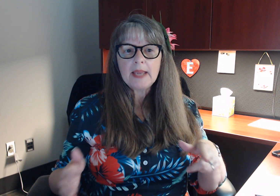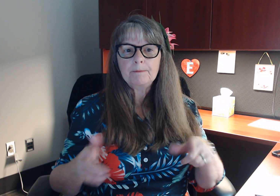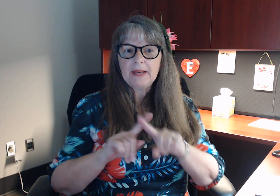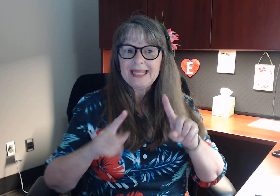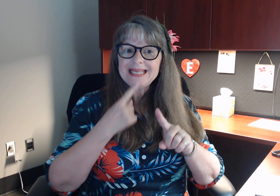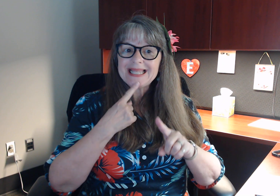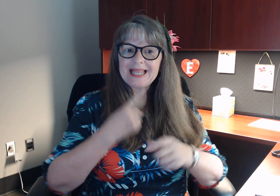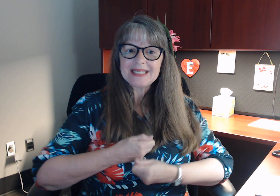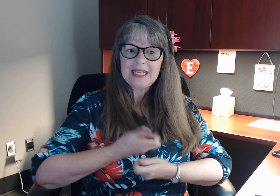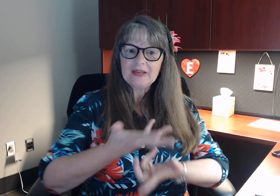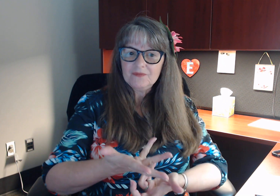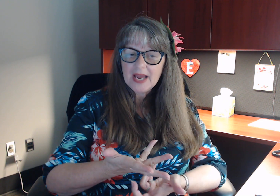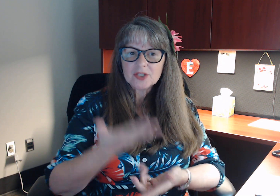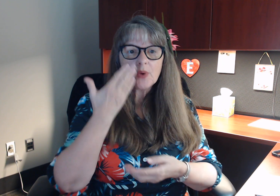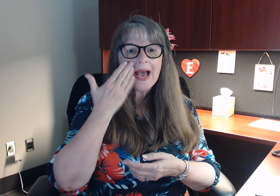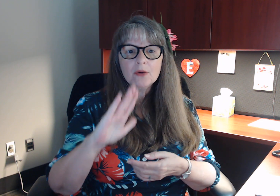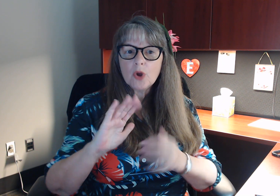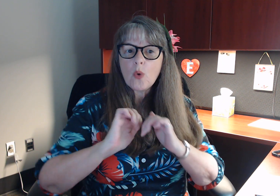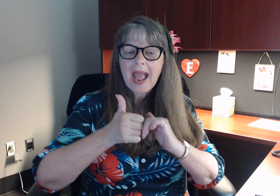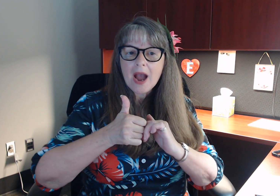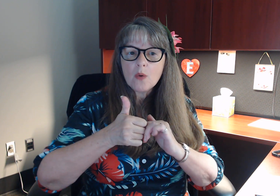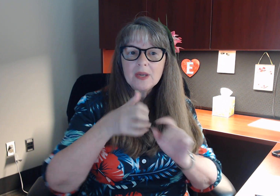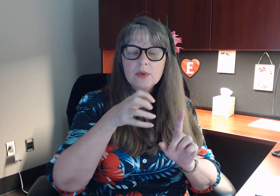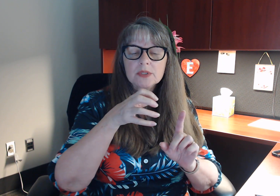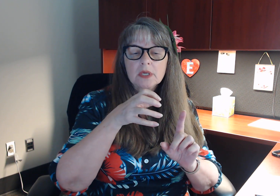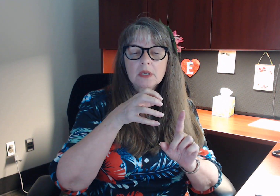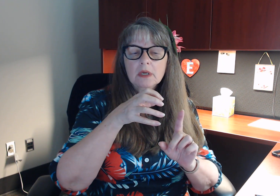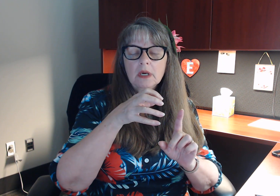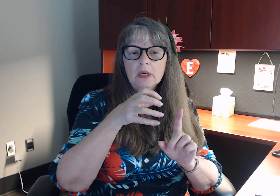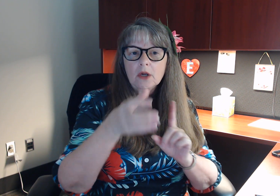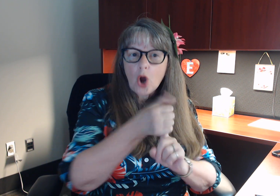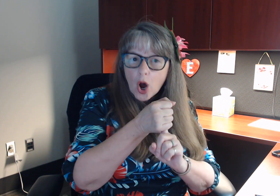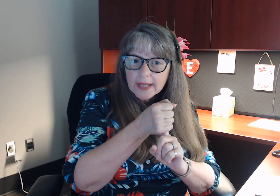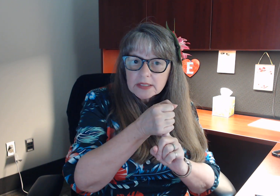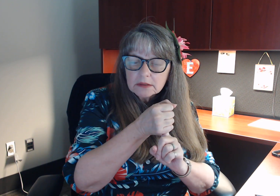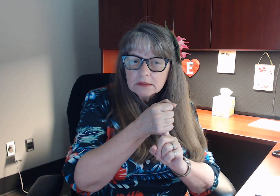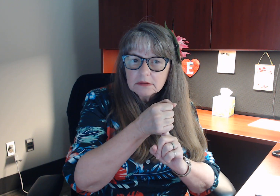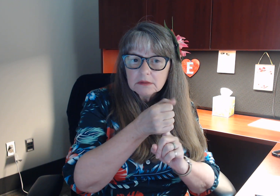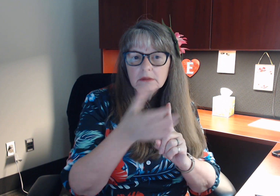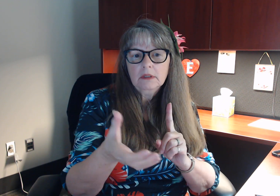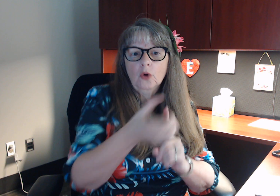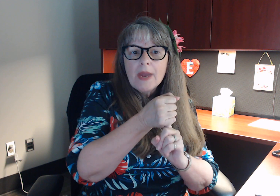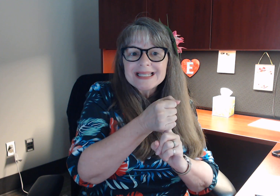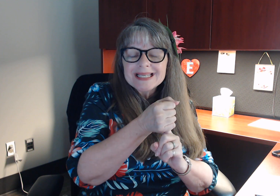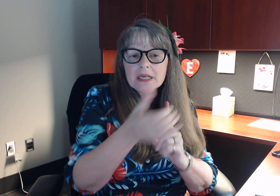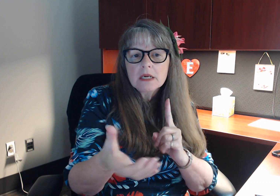But they said he confessed. So I don't know how he was caught, arrested,